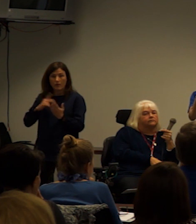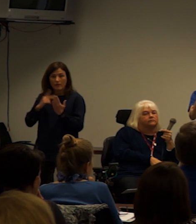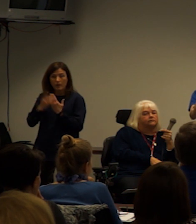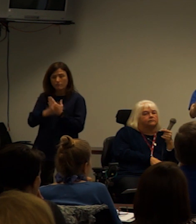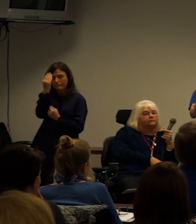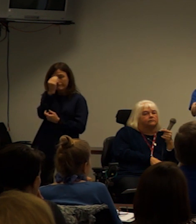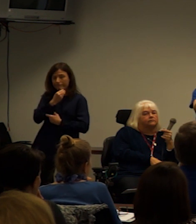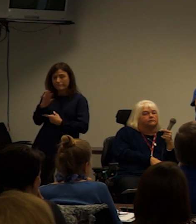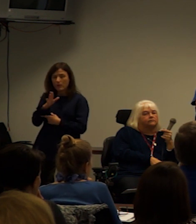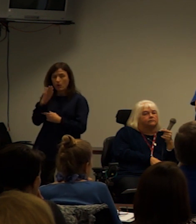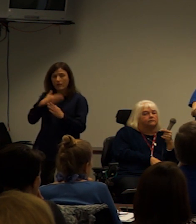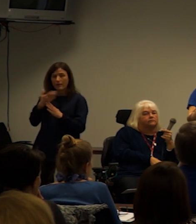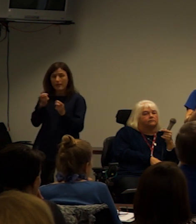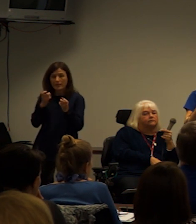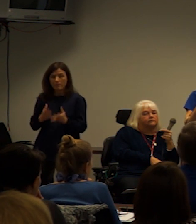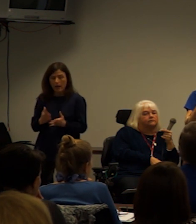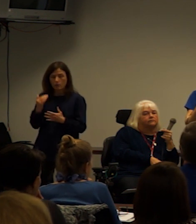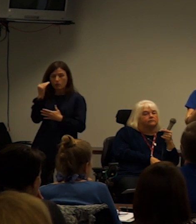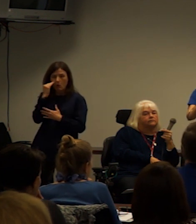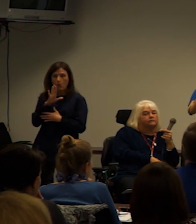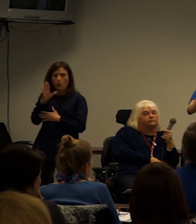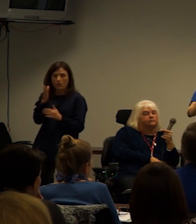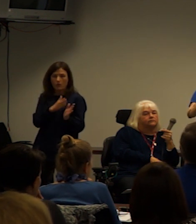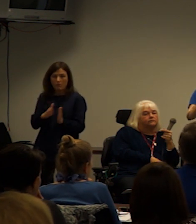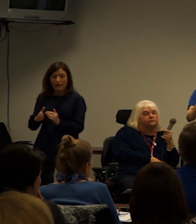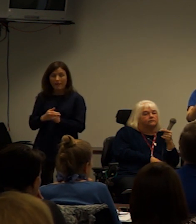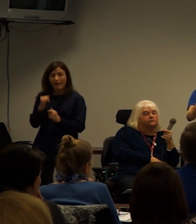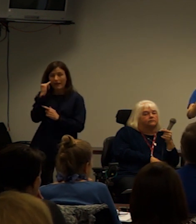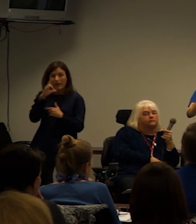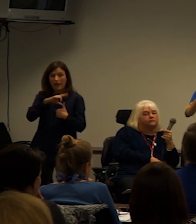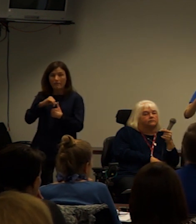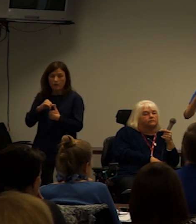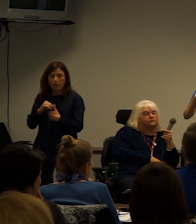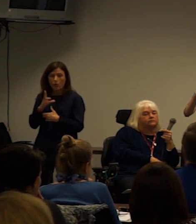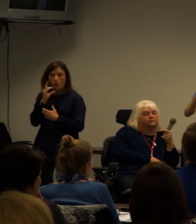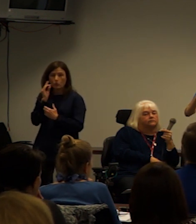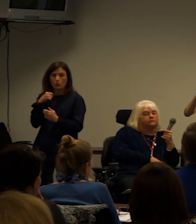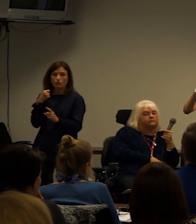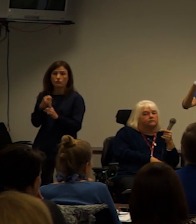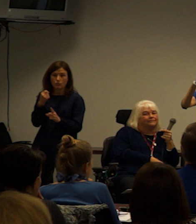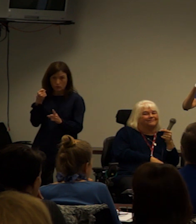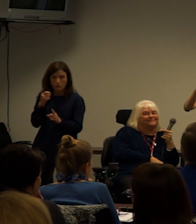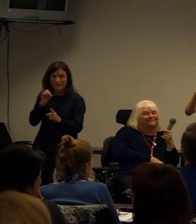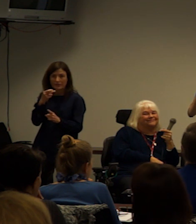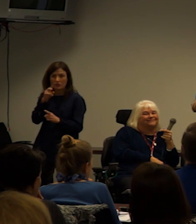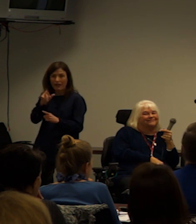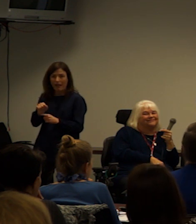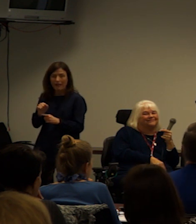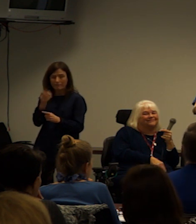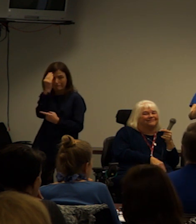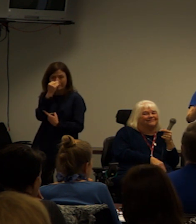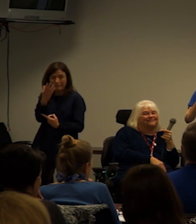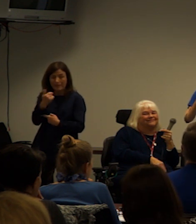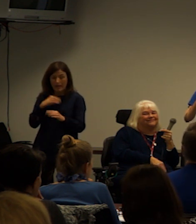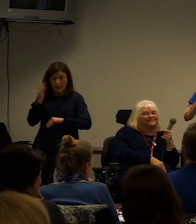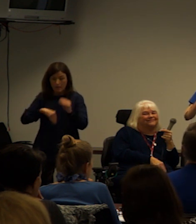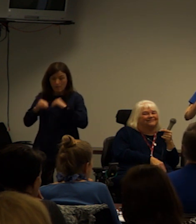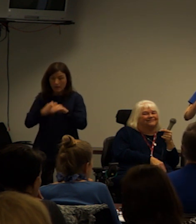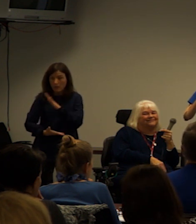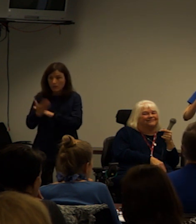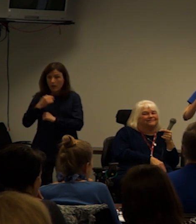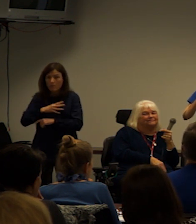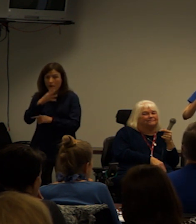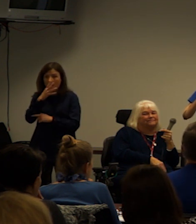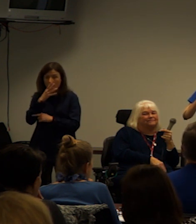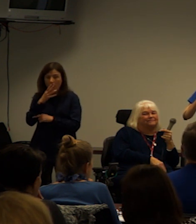let your case manager know what your plan is. If there's a hurricane coming, by the way, Ms. Shella, I'm packing up and going to my mama's house